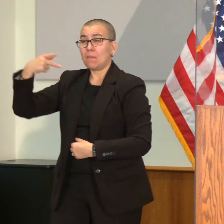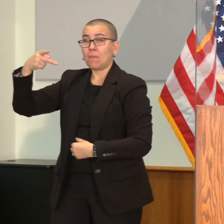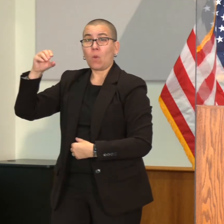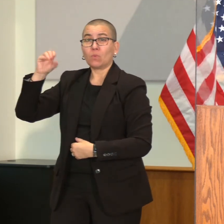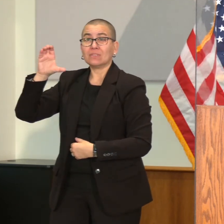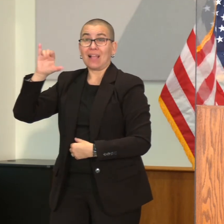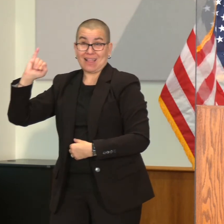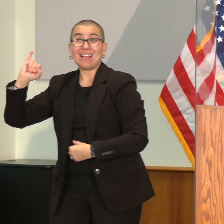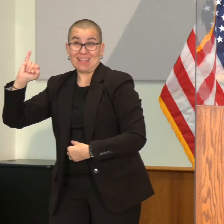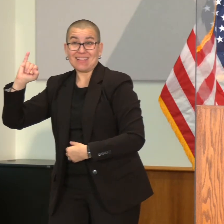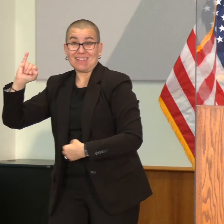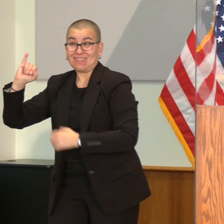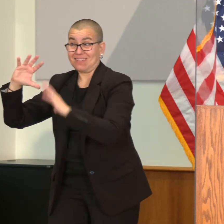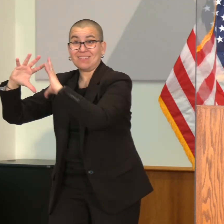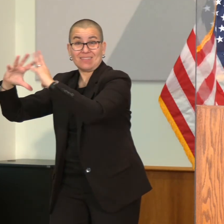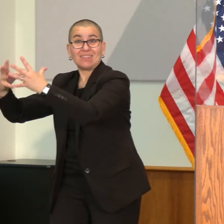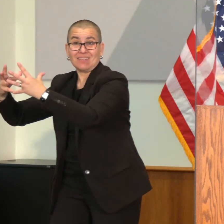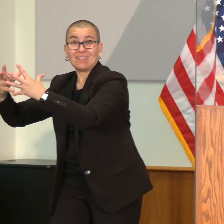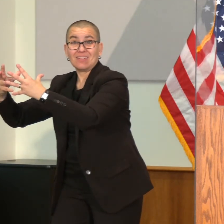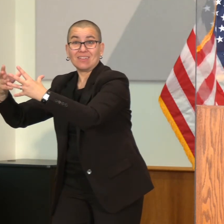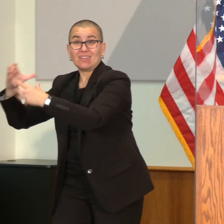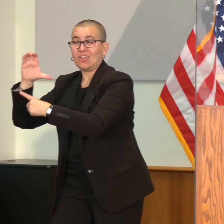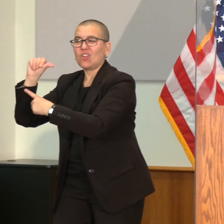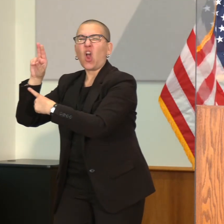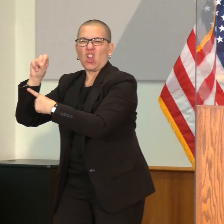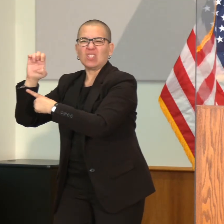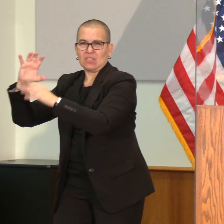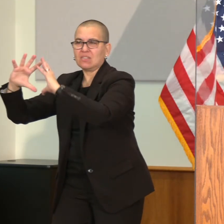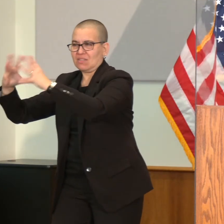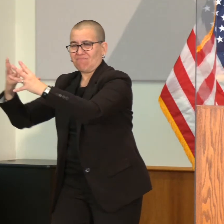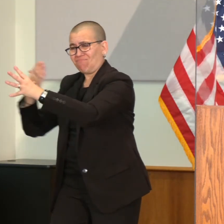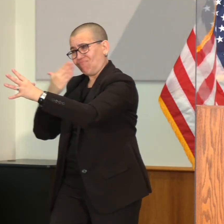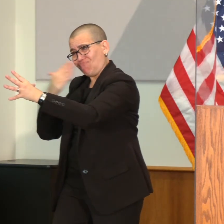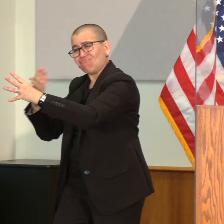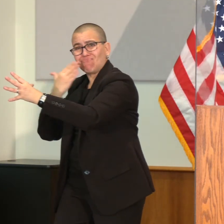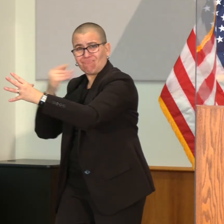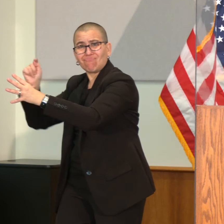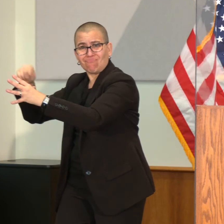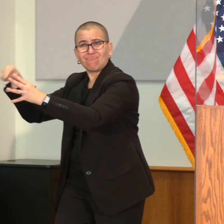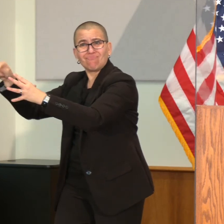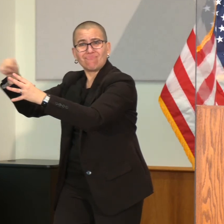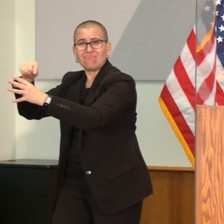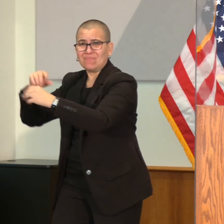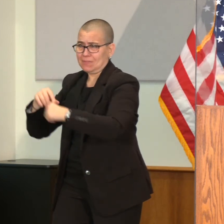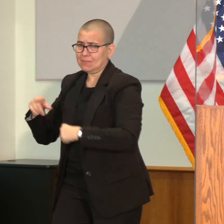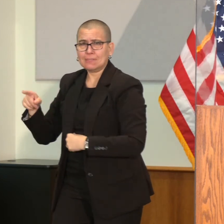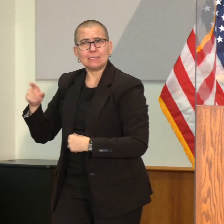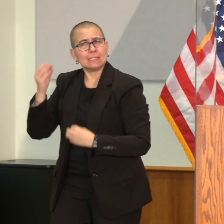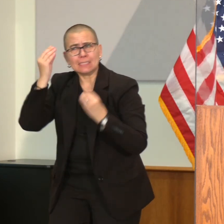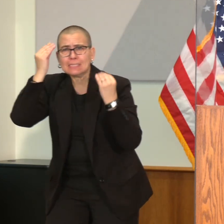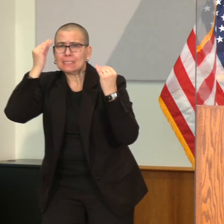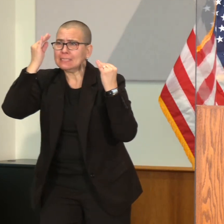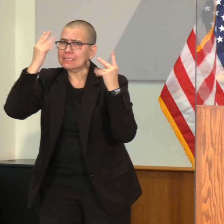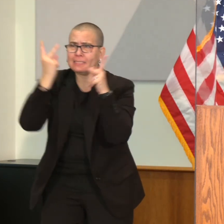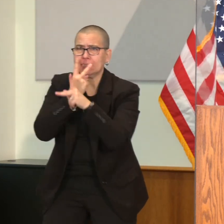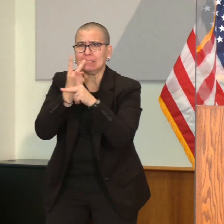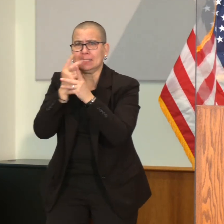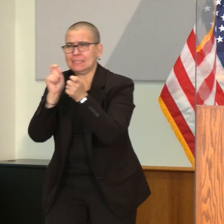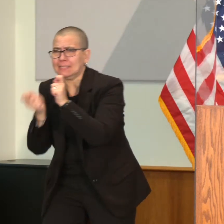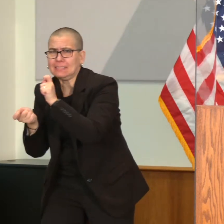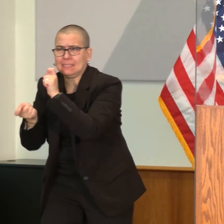Caucus, for their bold leadership and unrelenting push on police reform and